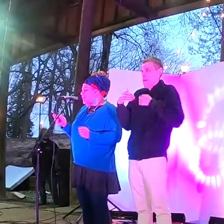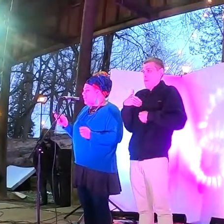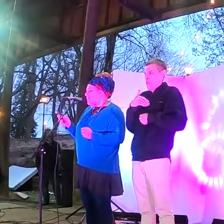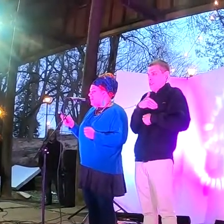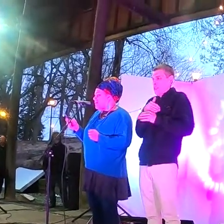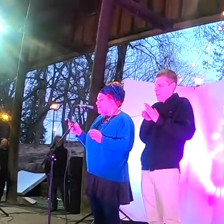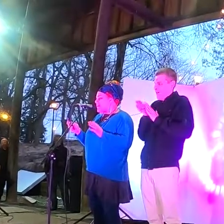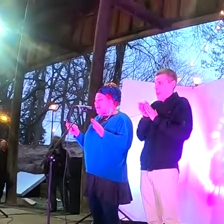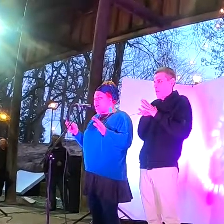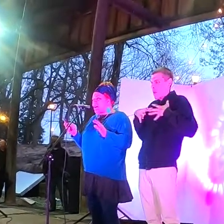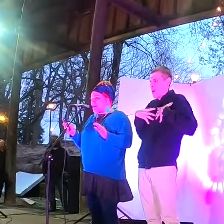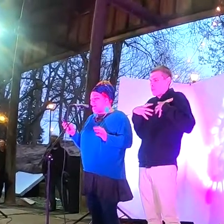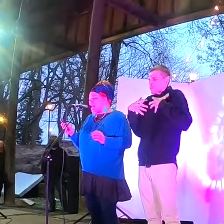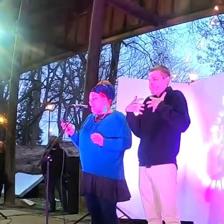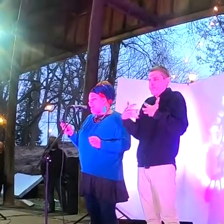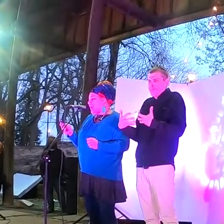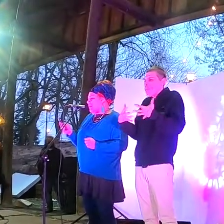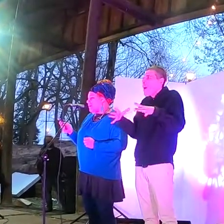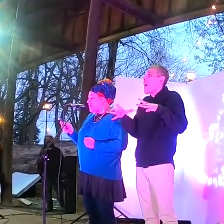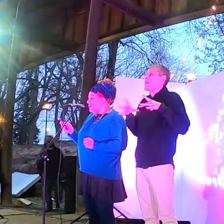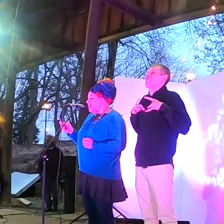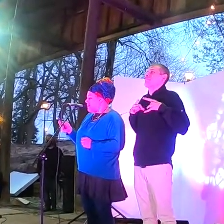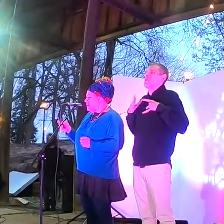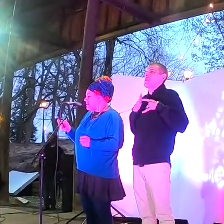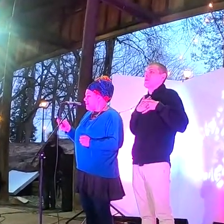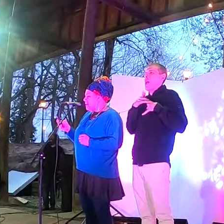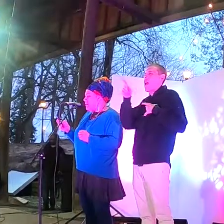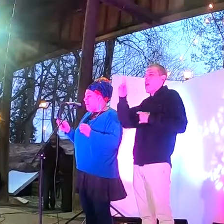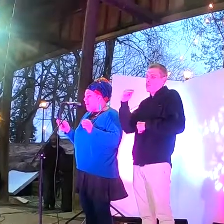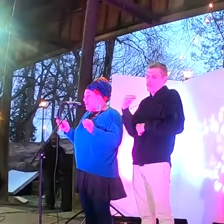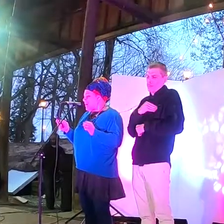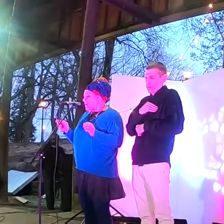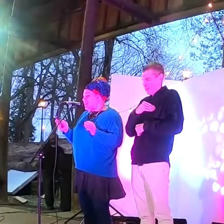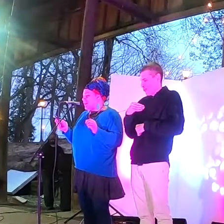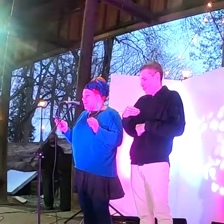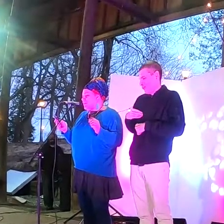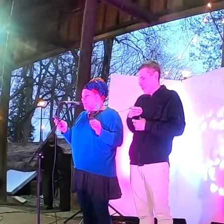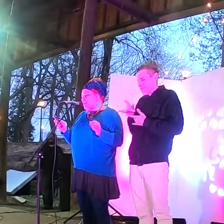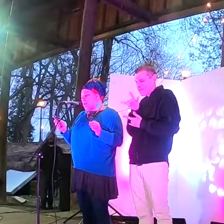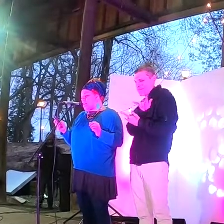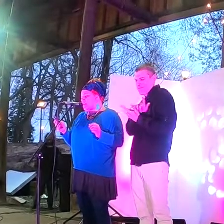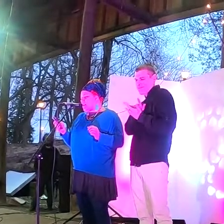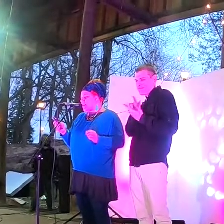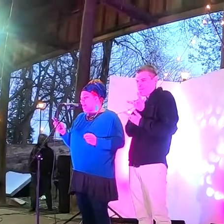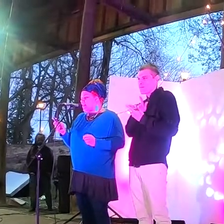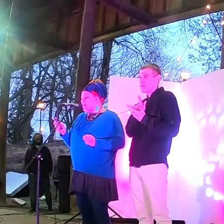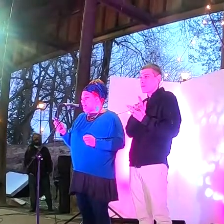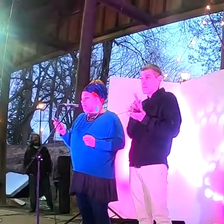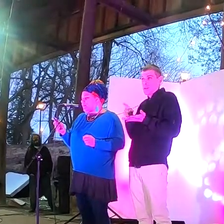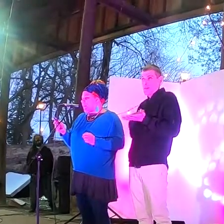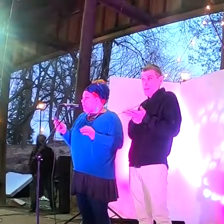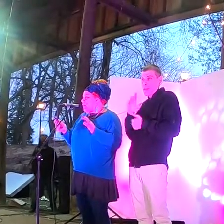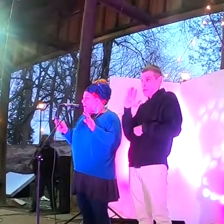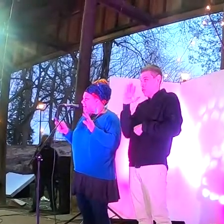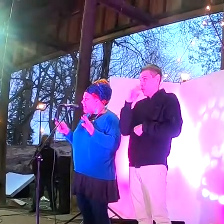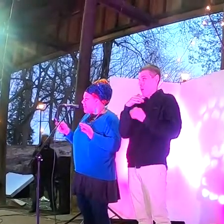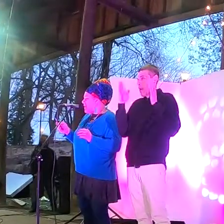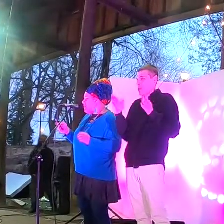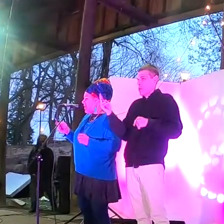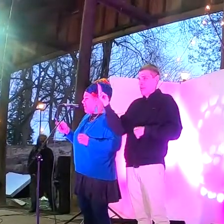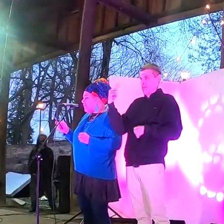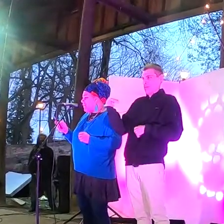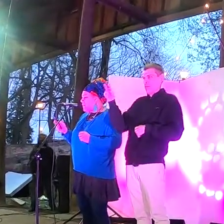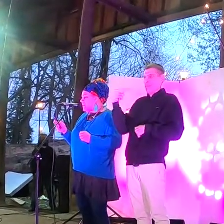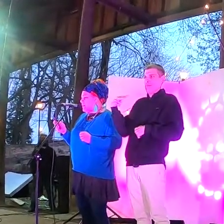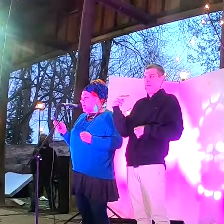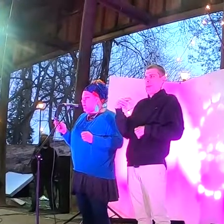developed, beautiful bounty belonging to my lover's lips, belonging to a stranger's glance. Breasts